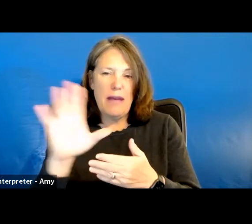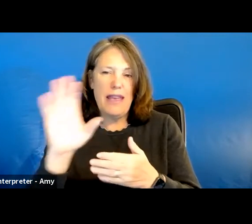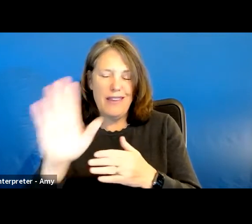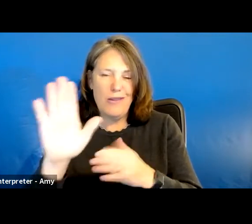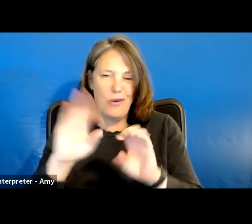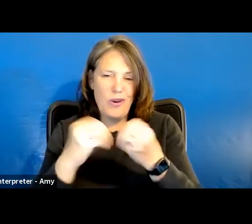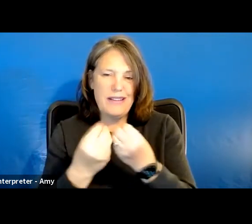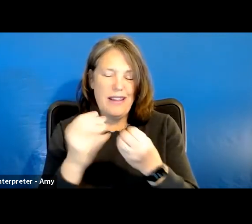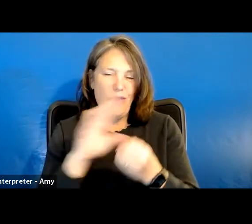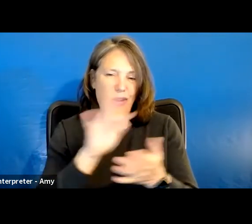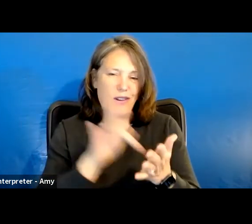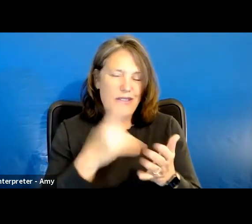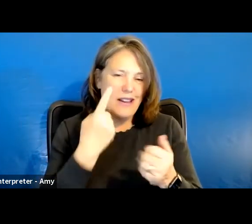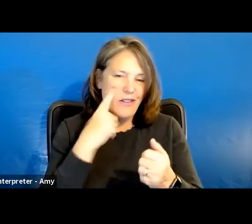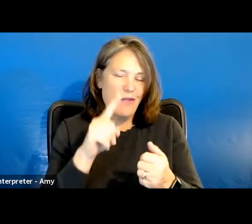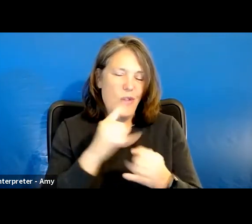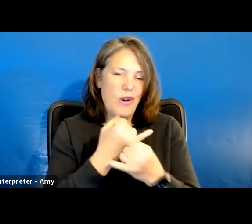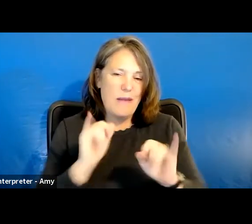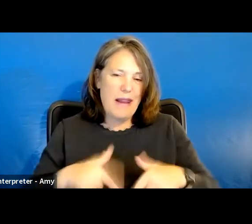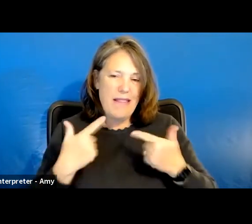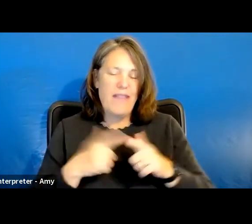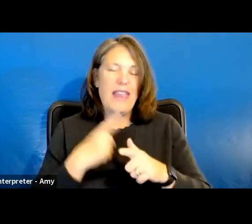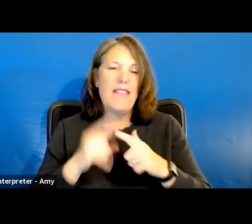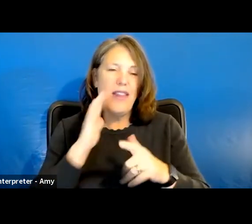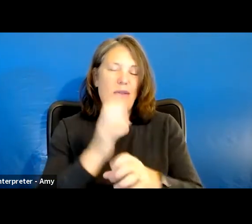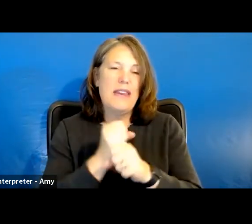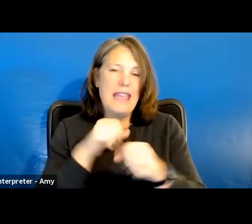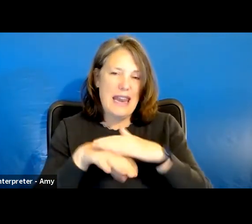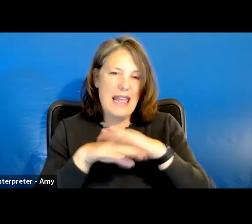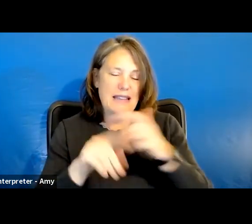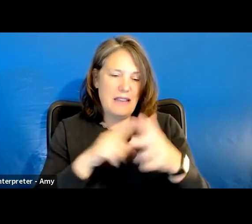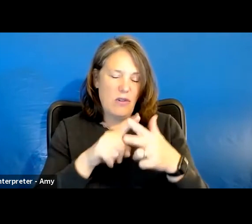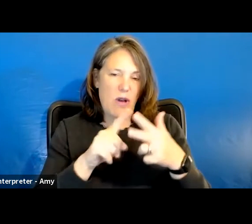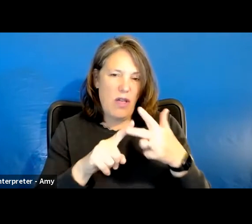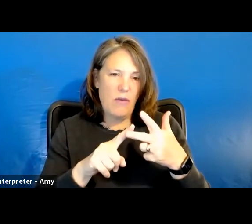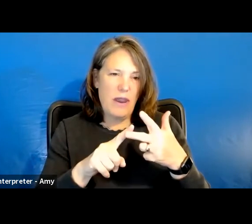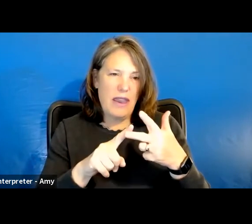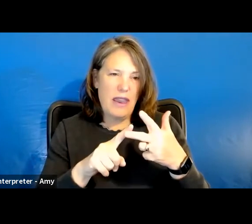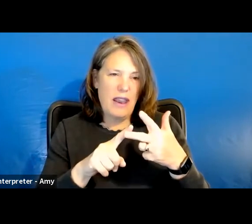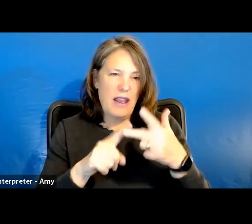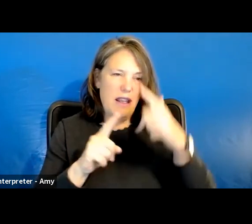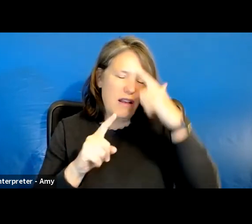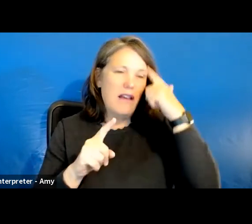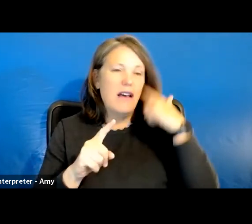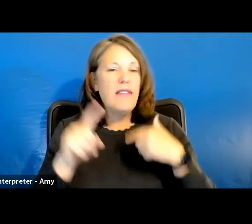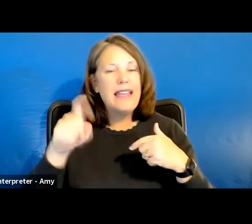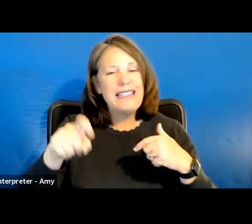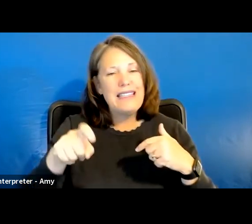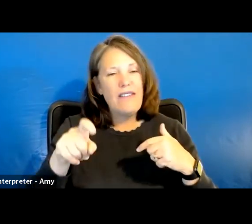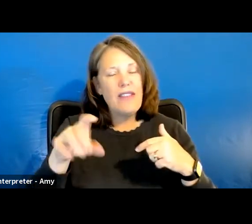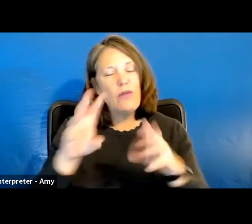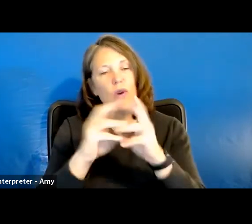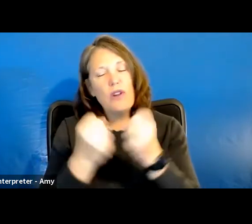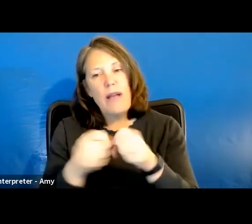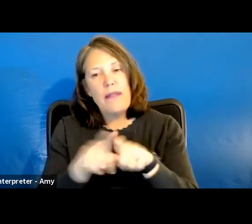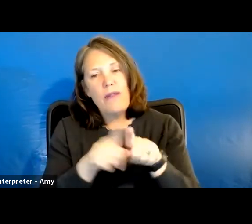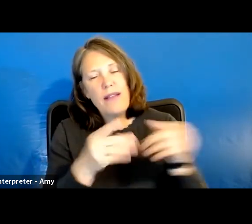or your Center for Independent Living. And then you would get access to all three of these 11-week workshops, as well as